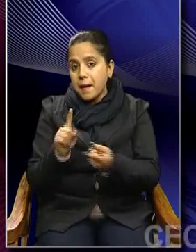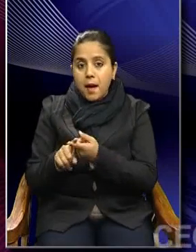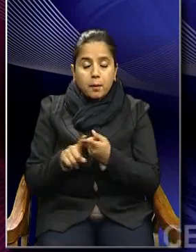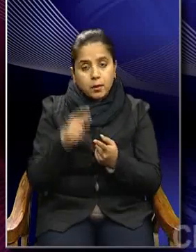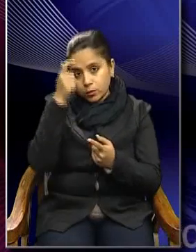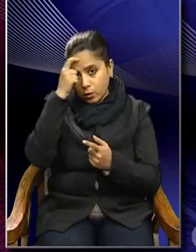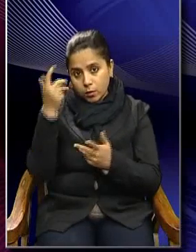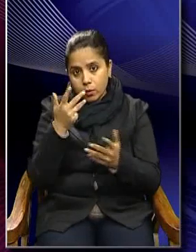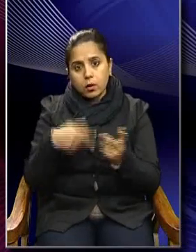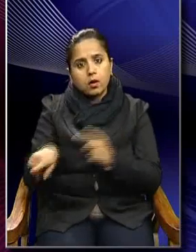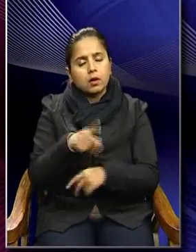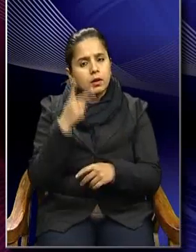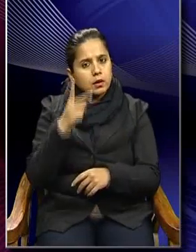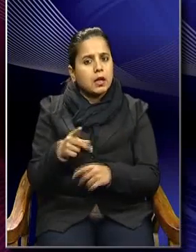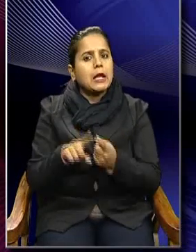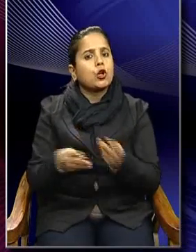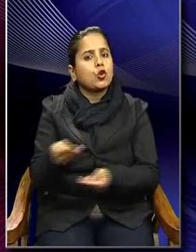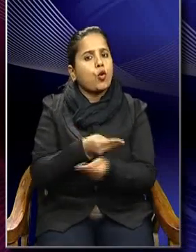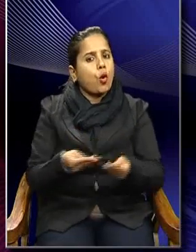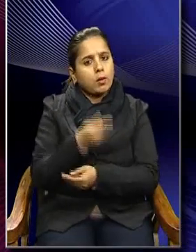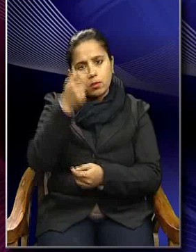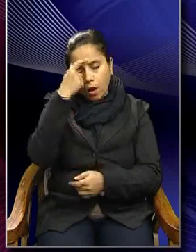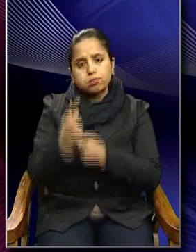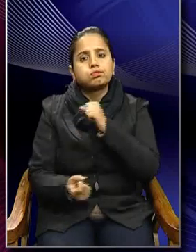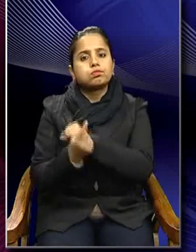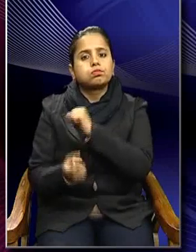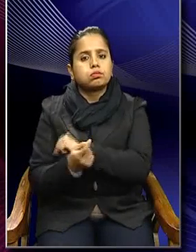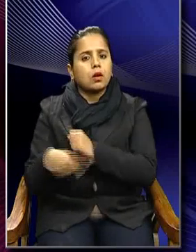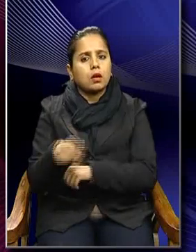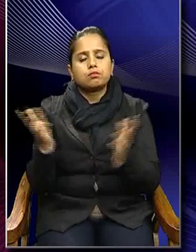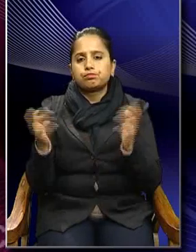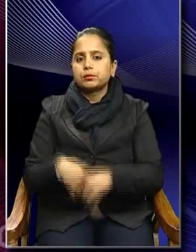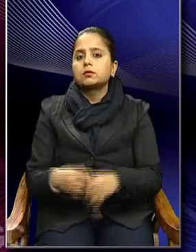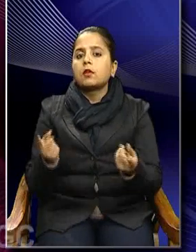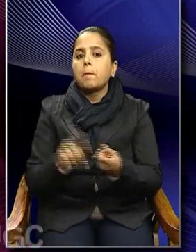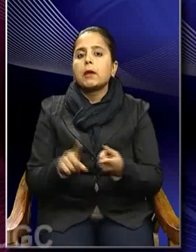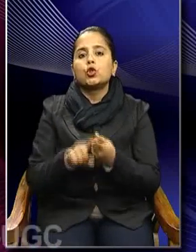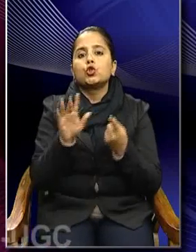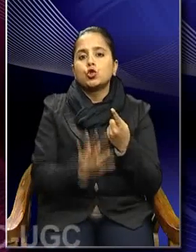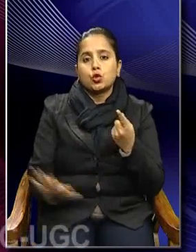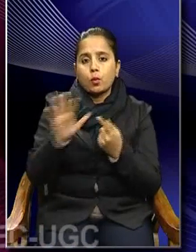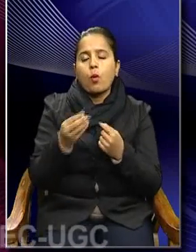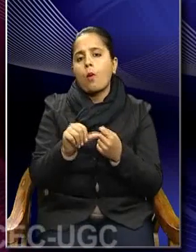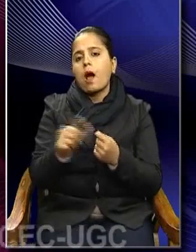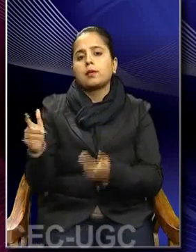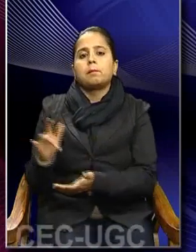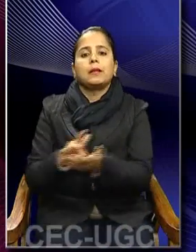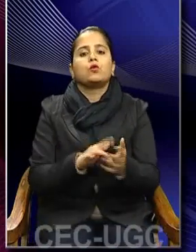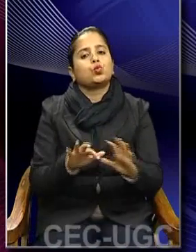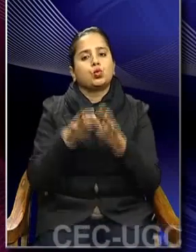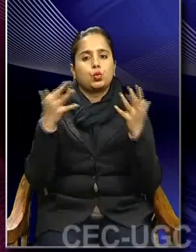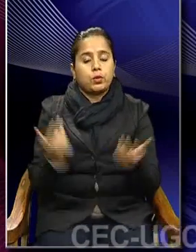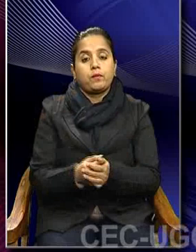was the unprecedented economic crisis that crippled Europe and other parts of the world